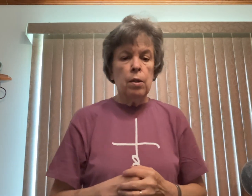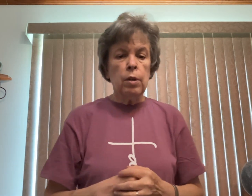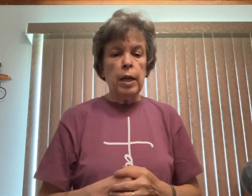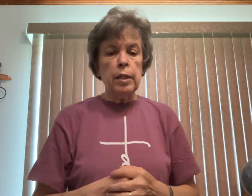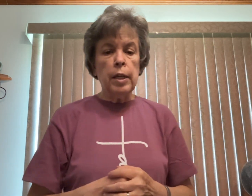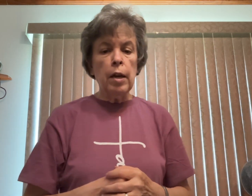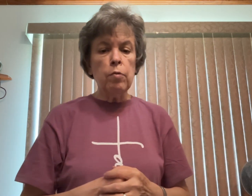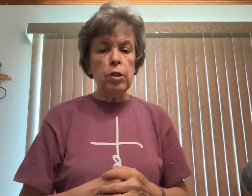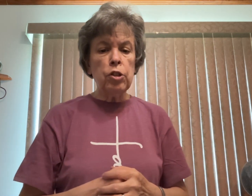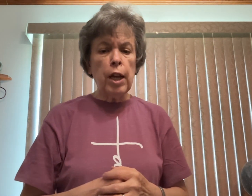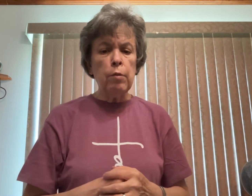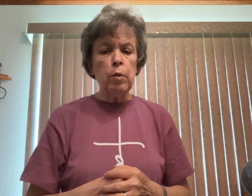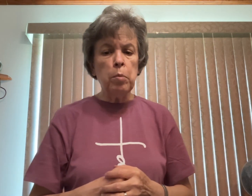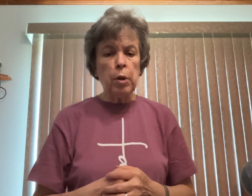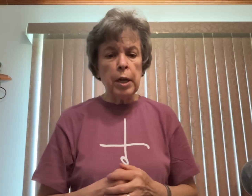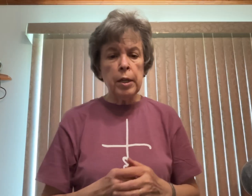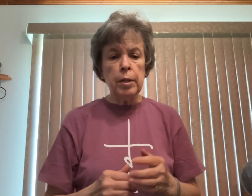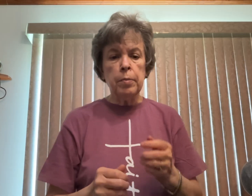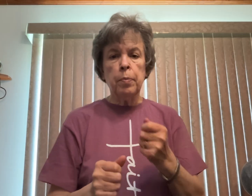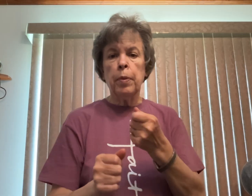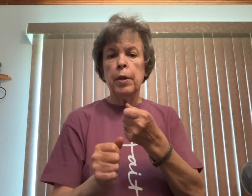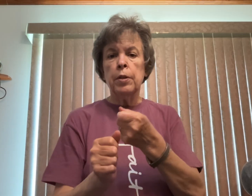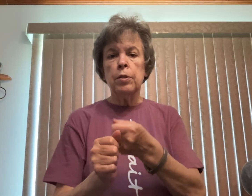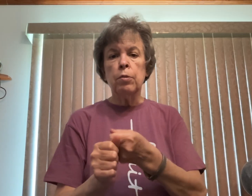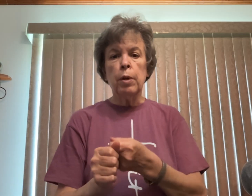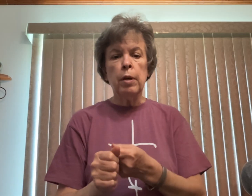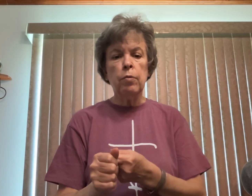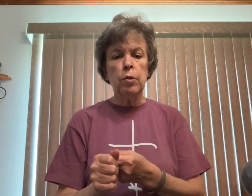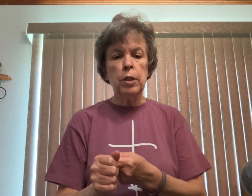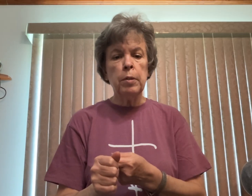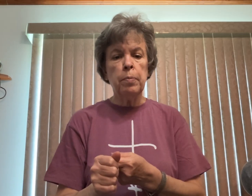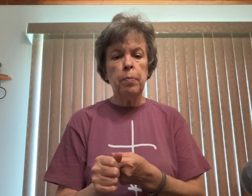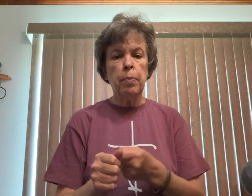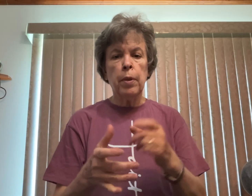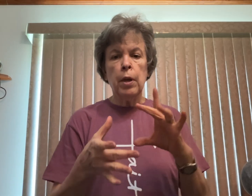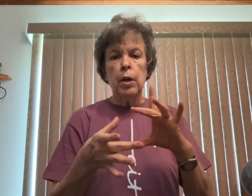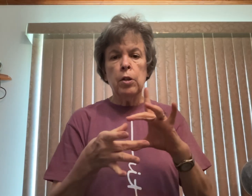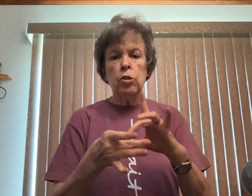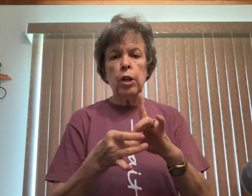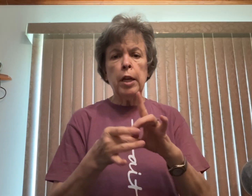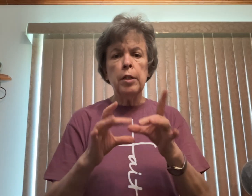Okay, and every chain will break. So every chain